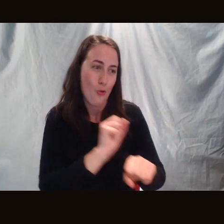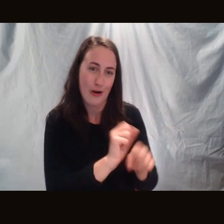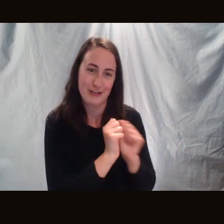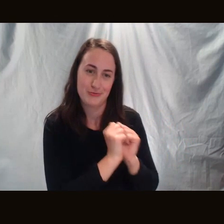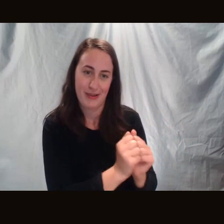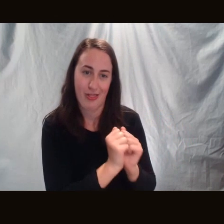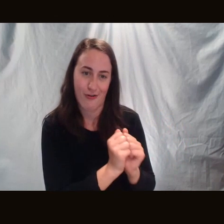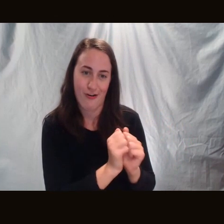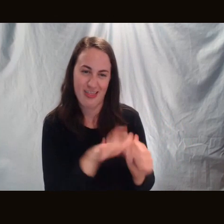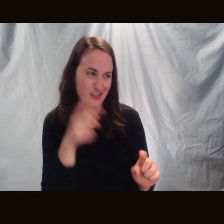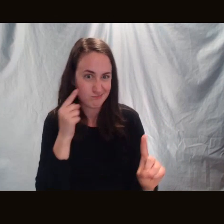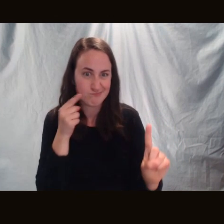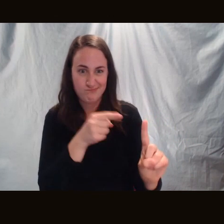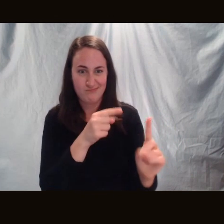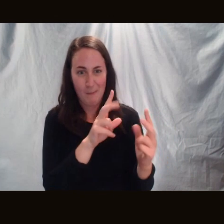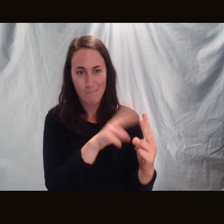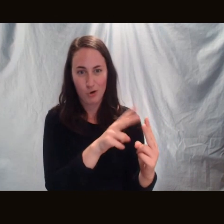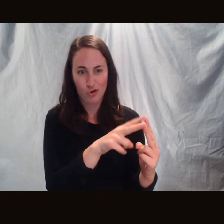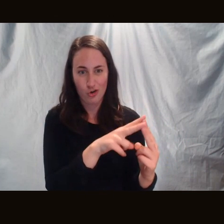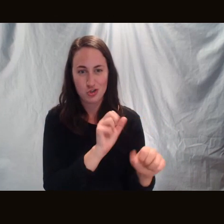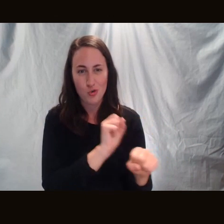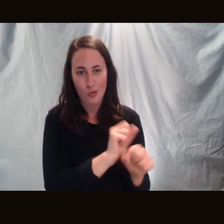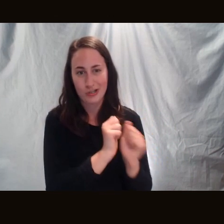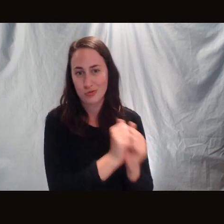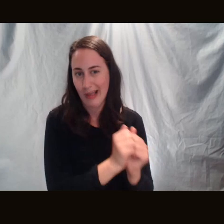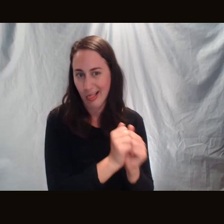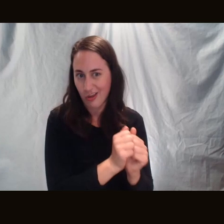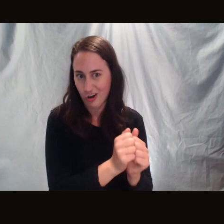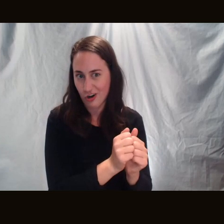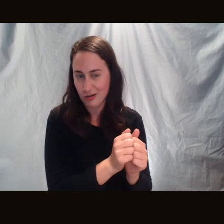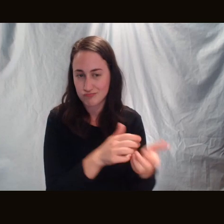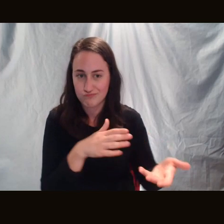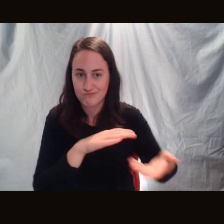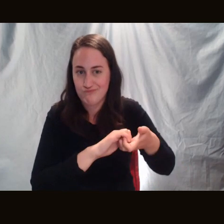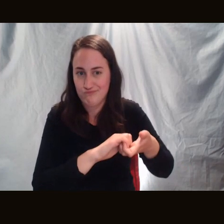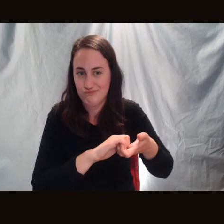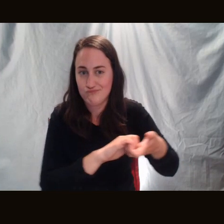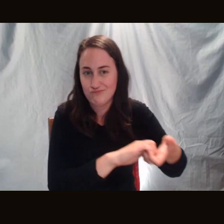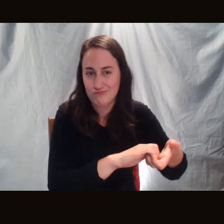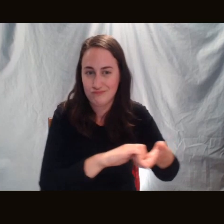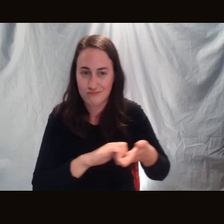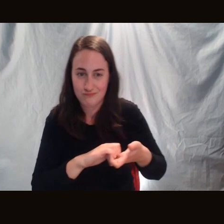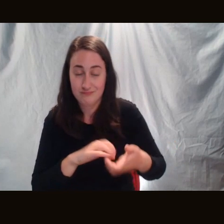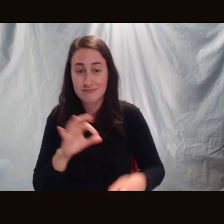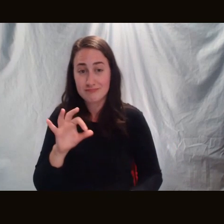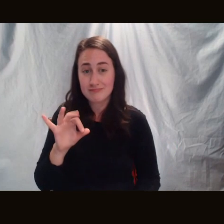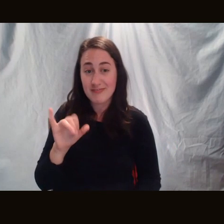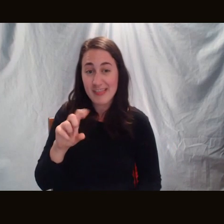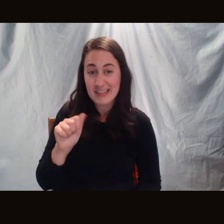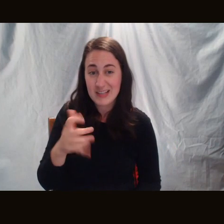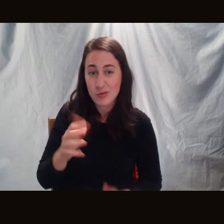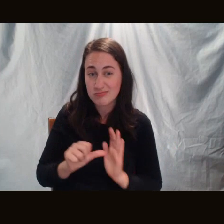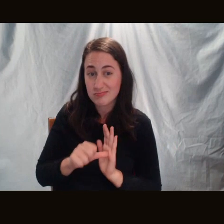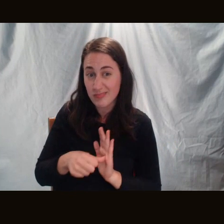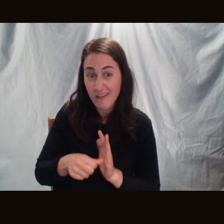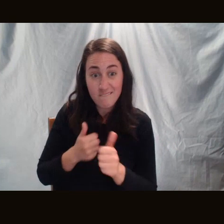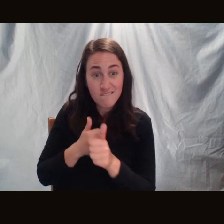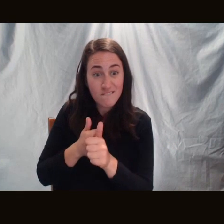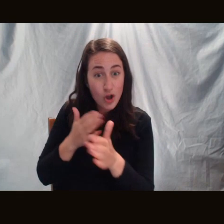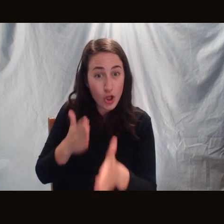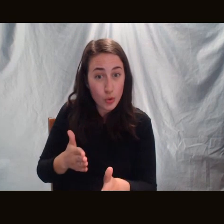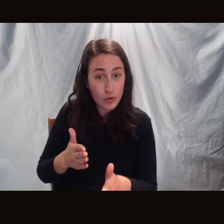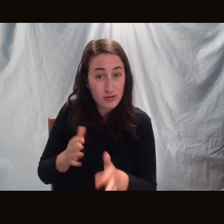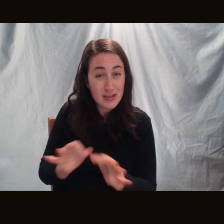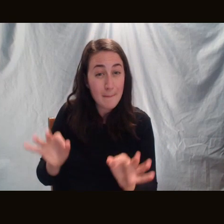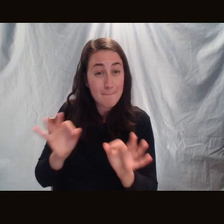partnerships are all about. It's about working together with each other. And followers, keep in mind that your